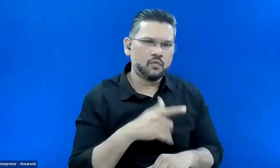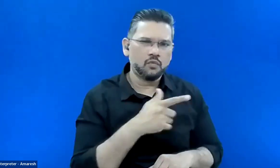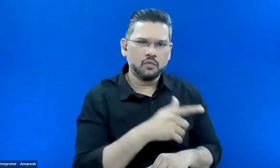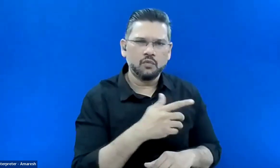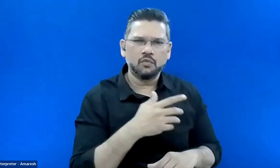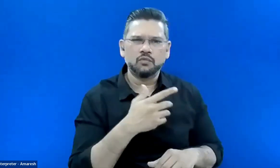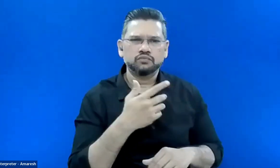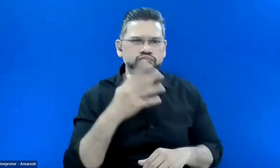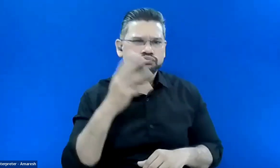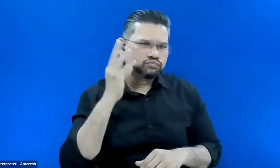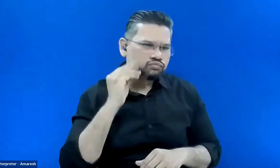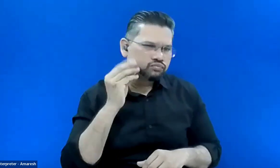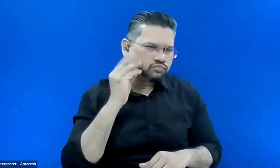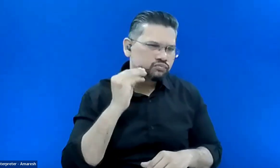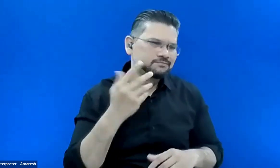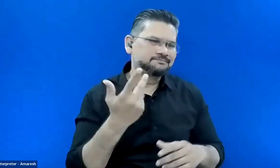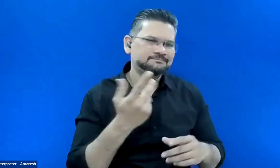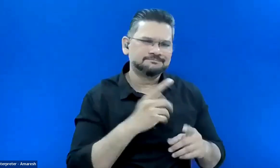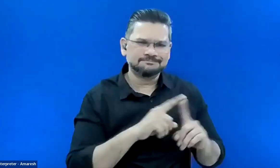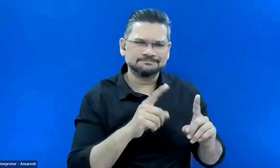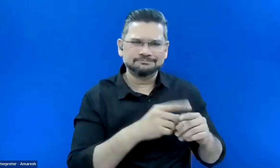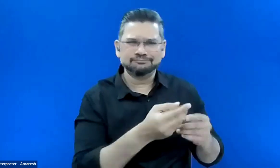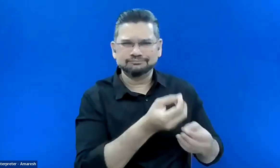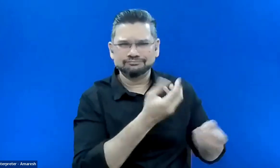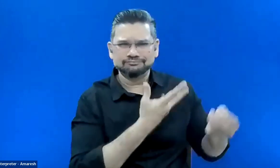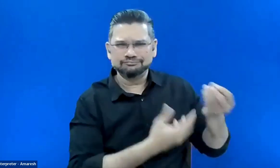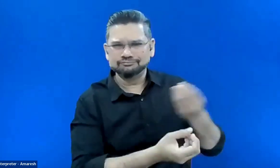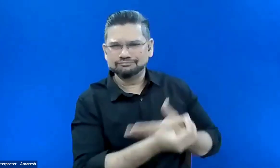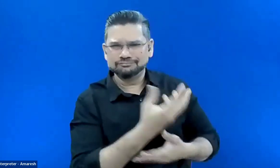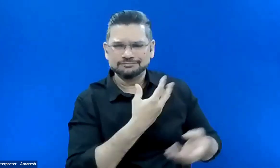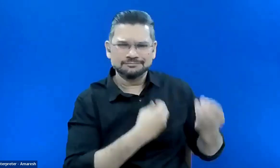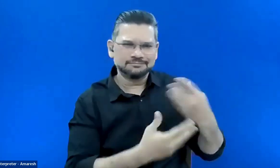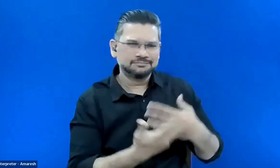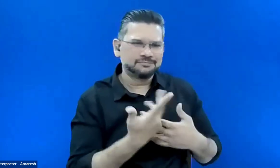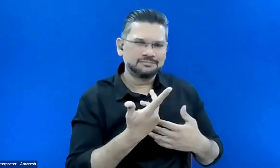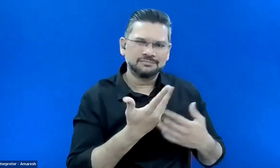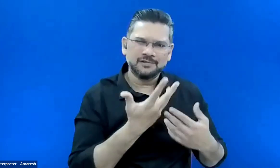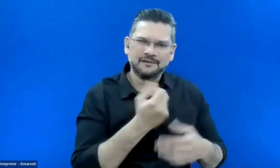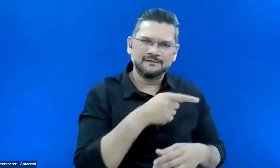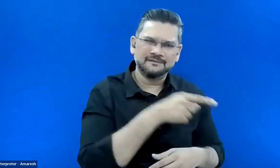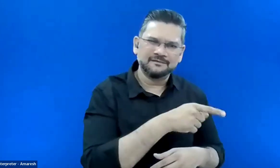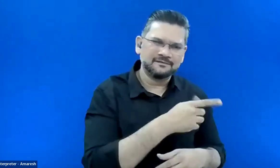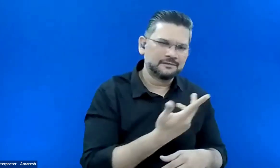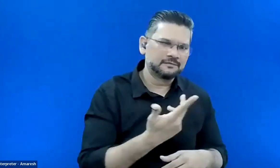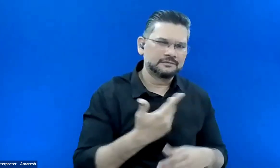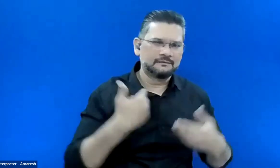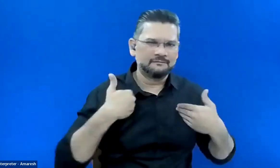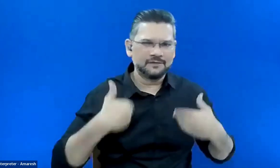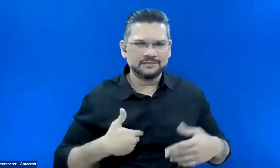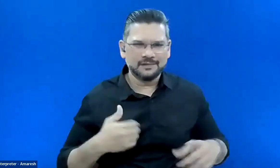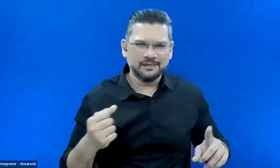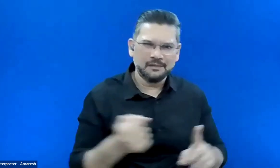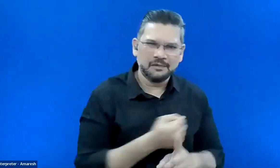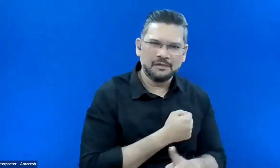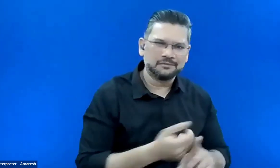of neglect. Others have experienced physical and also verbal abuse. And